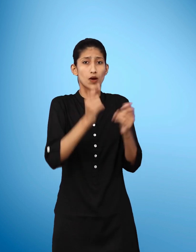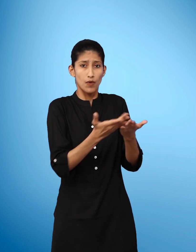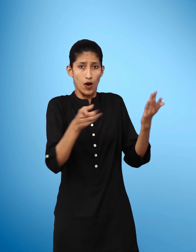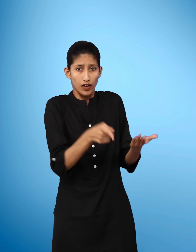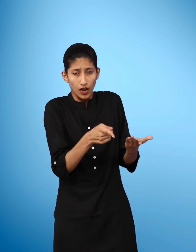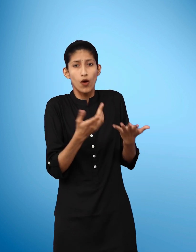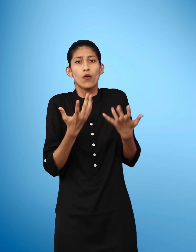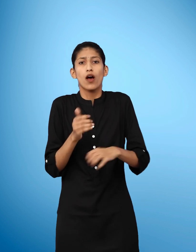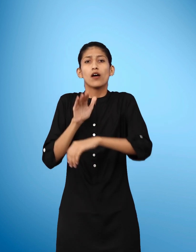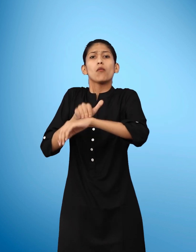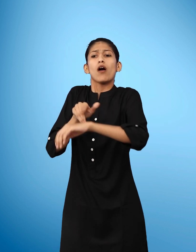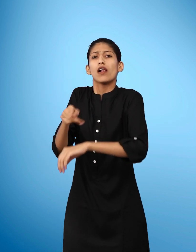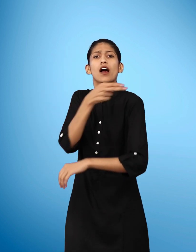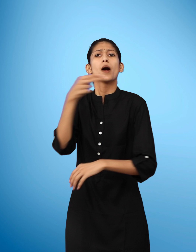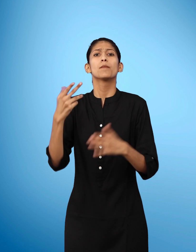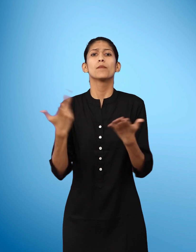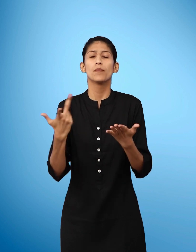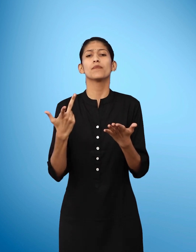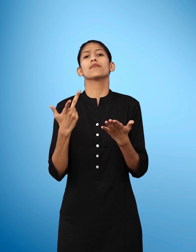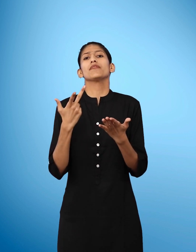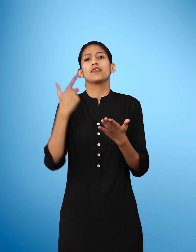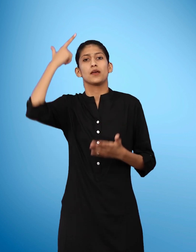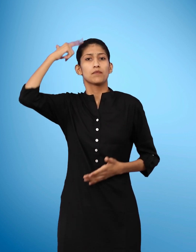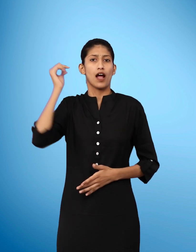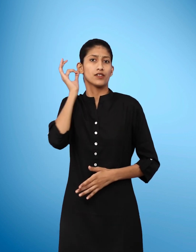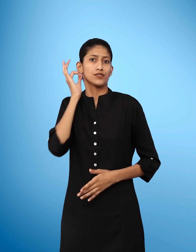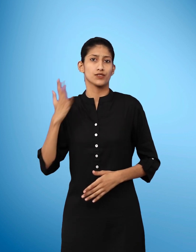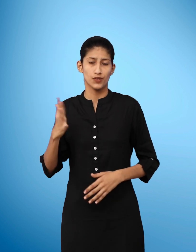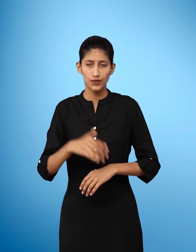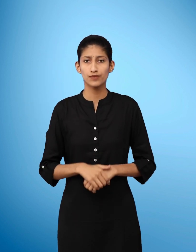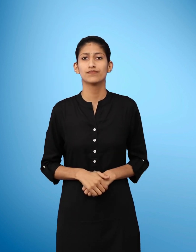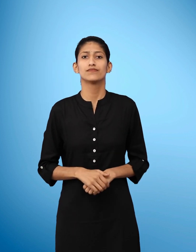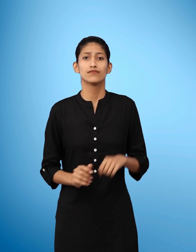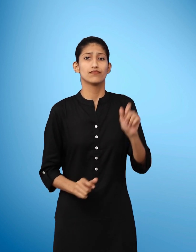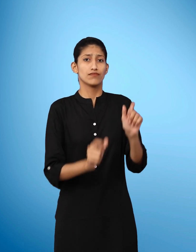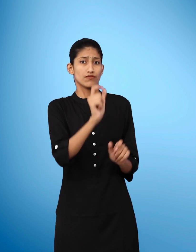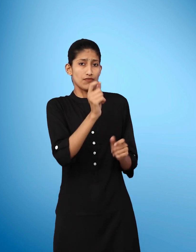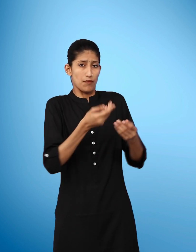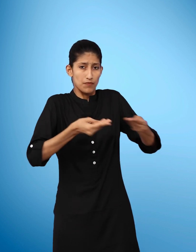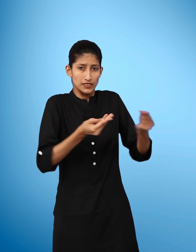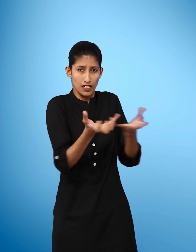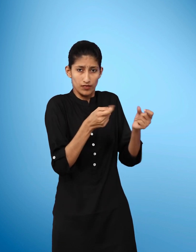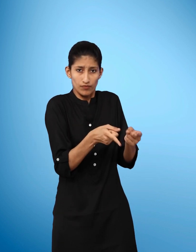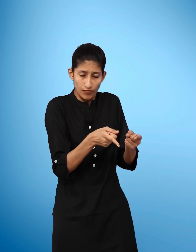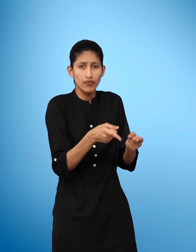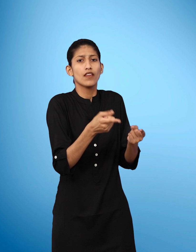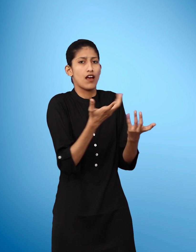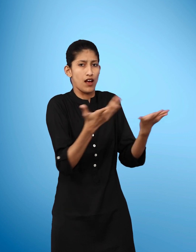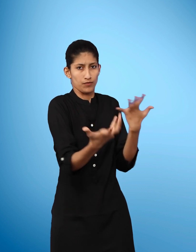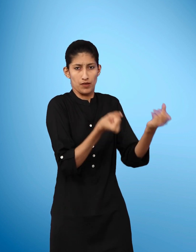So, traders carried many of these goods to Rome in ships across the sea.